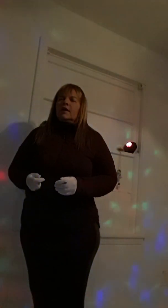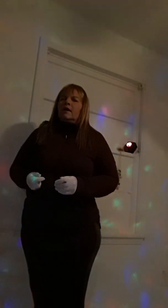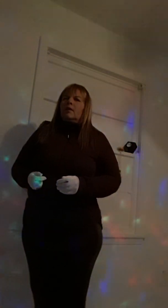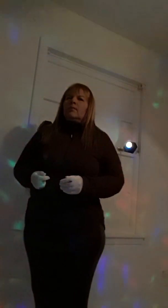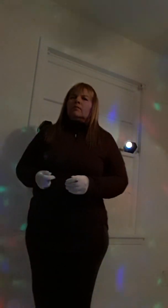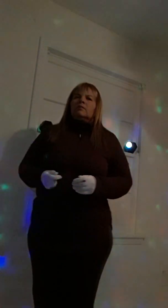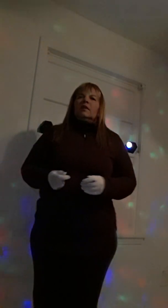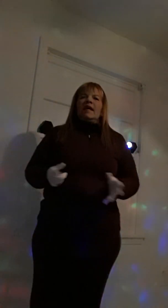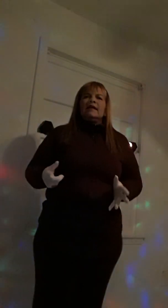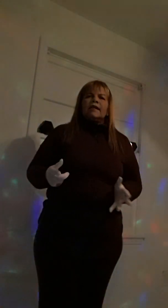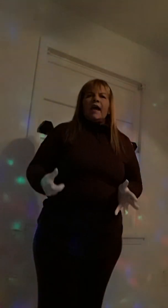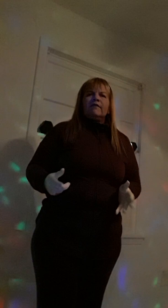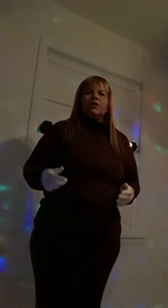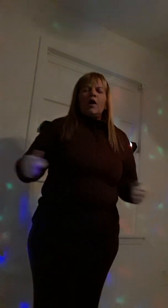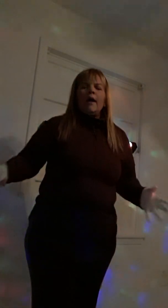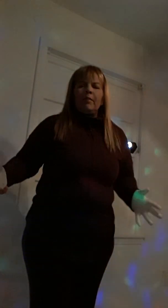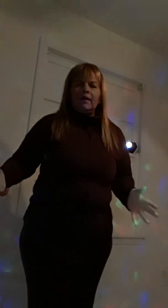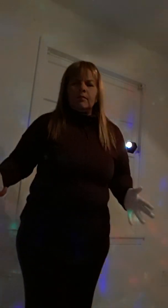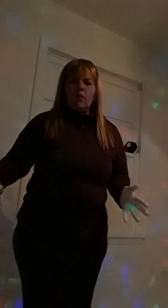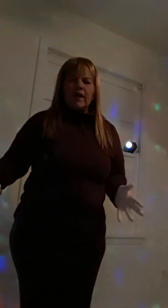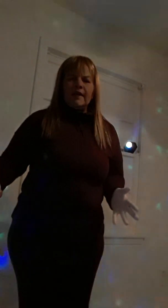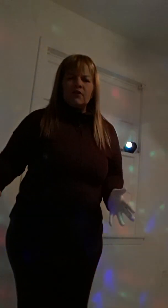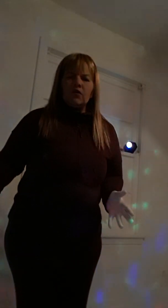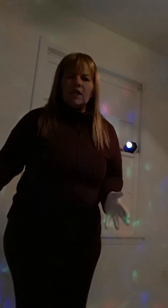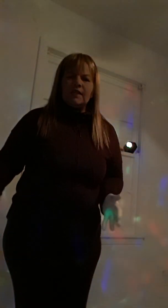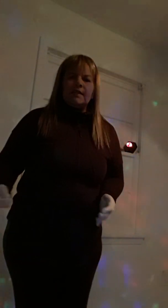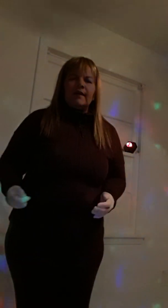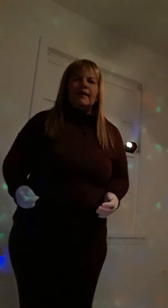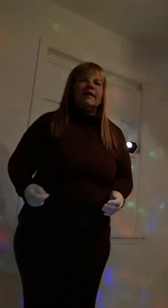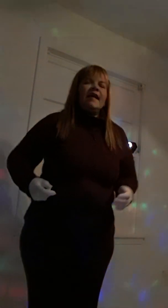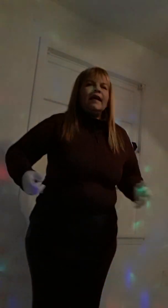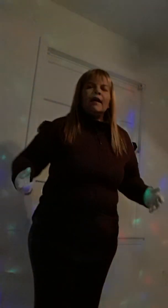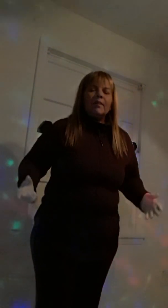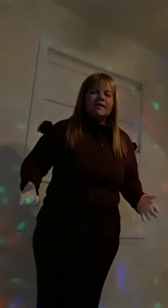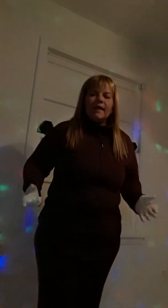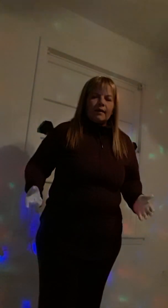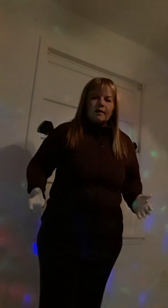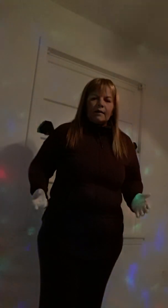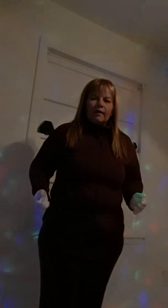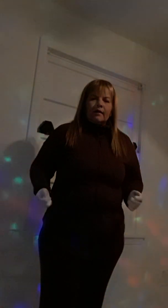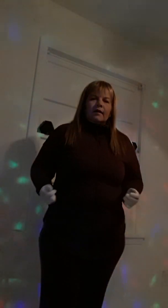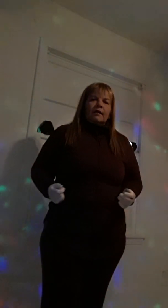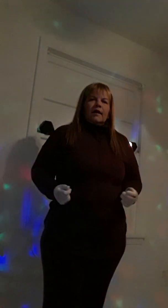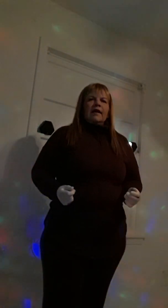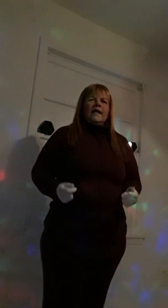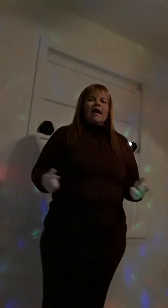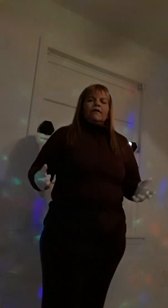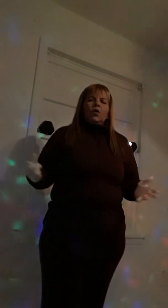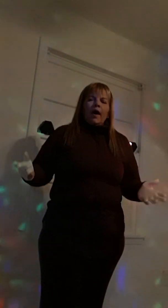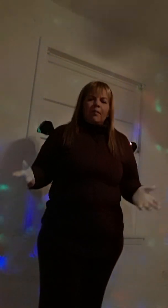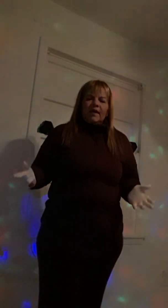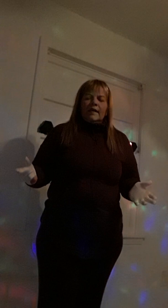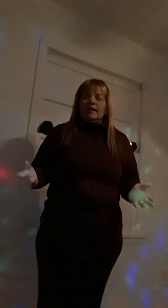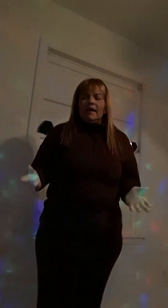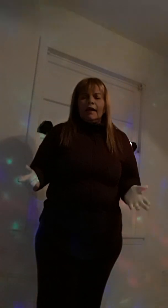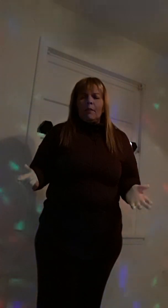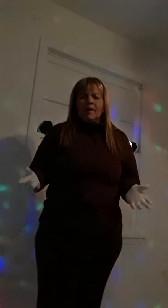Because things have to happen. Porque las cosas tienen que pasar. And they have to happen. Y tienen que